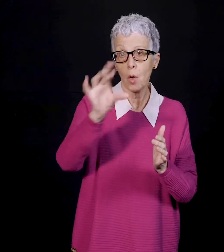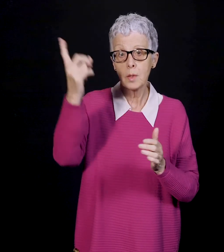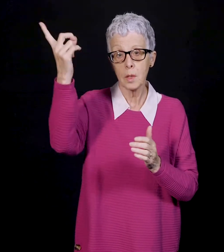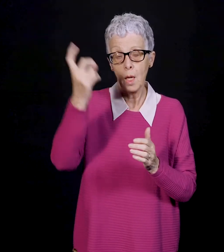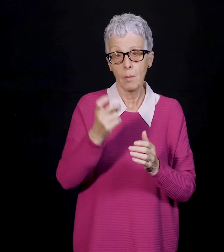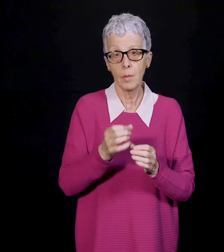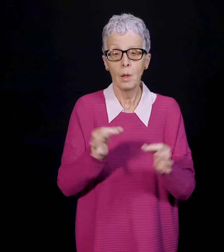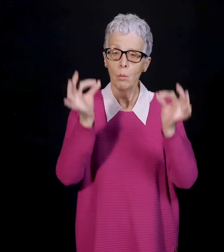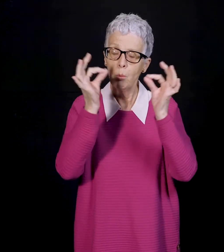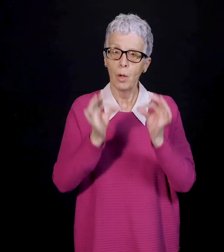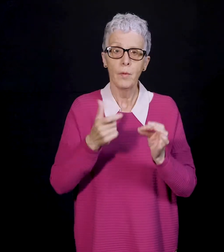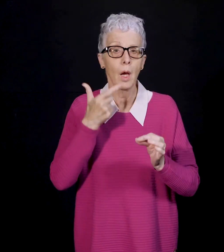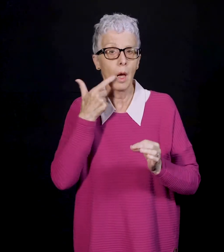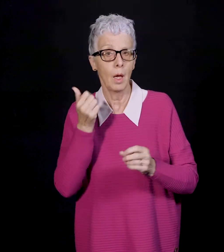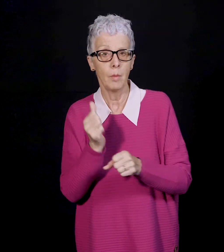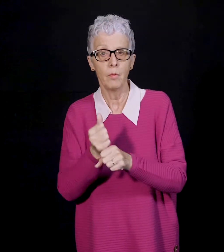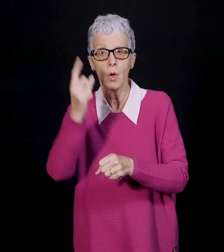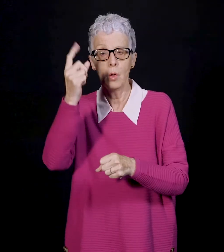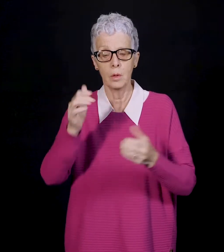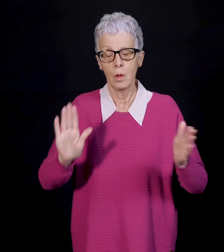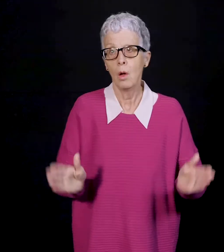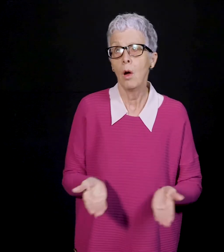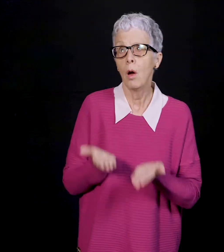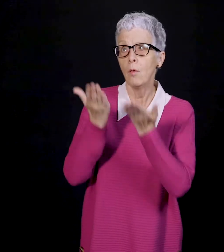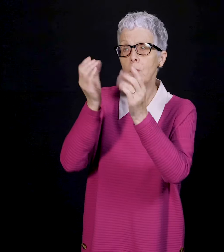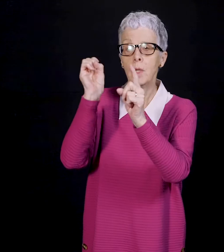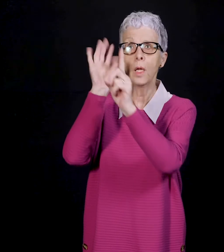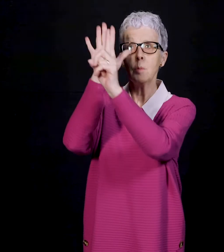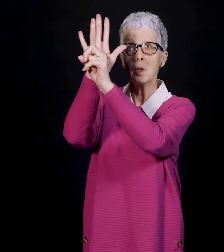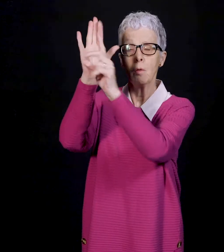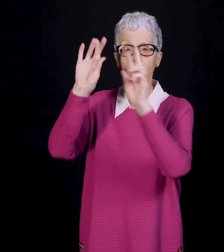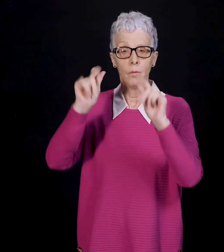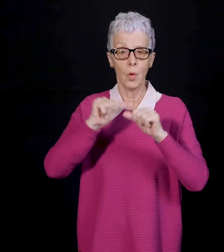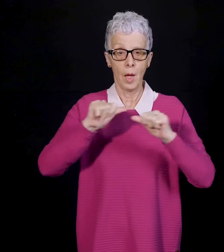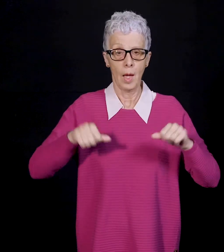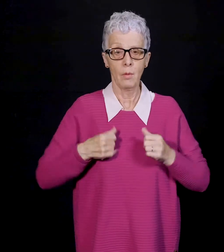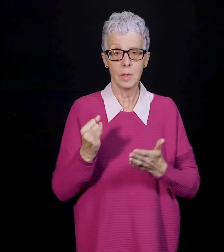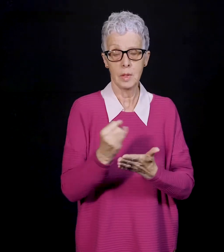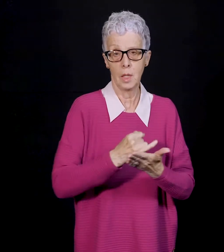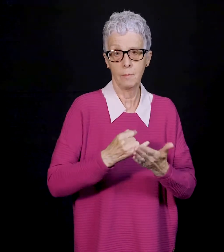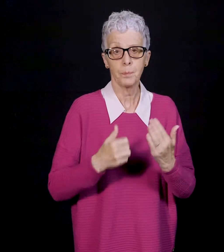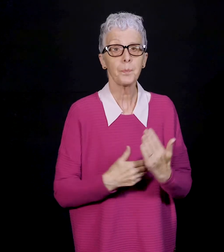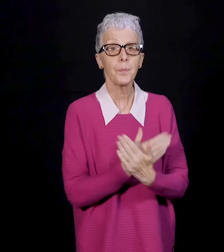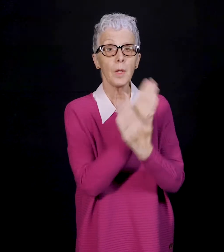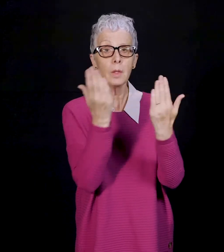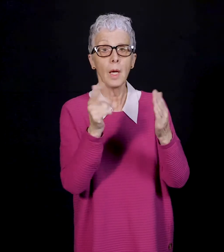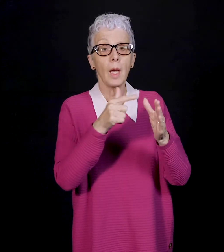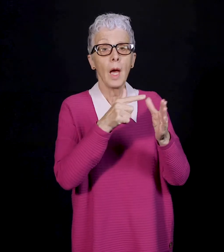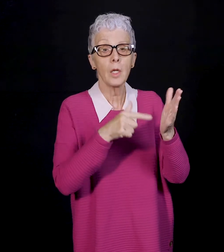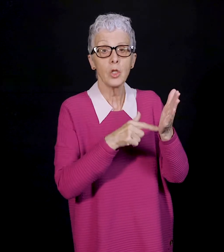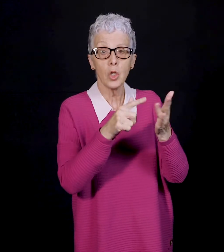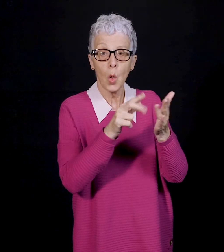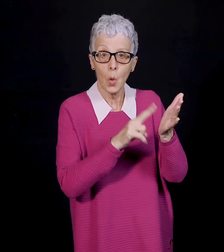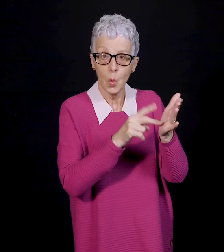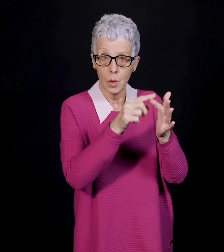the perfect Lamb of God, the one who offered himself for our sin. And the Day of Atonement really sets the foundation for